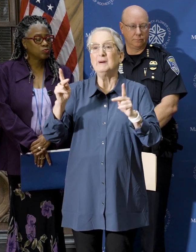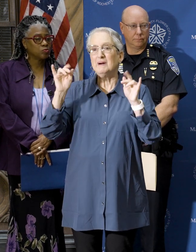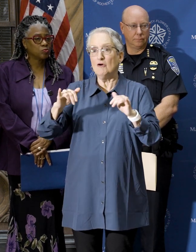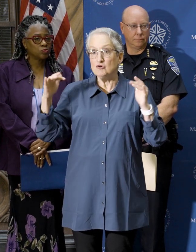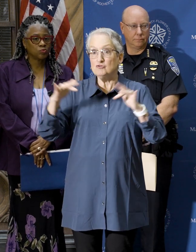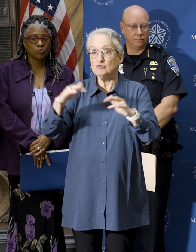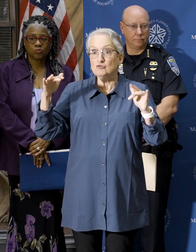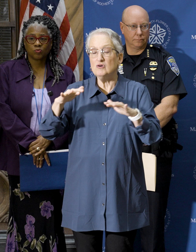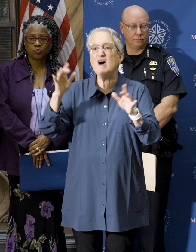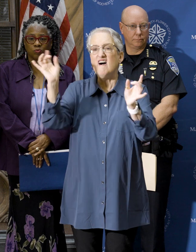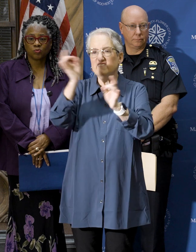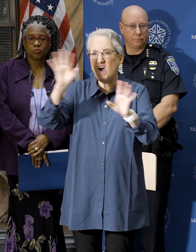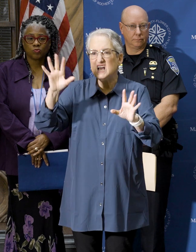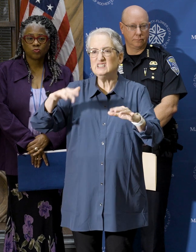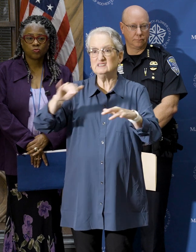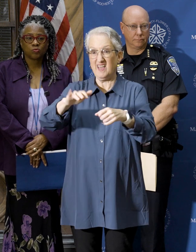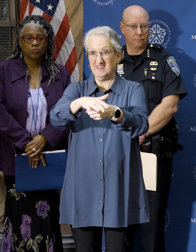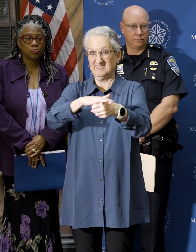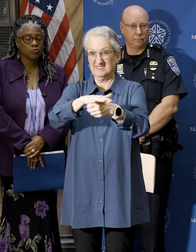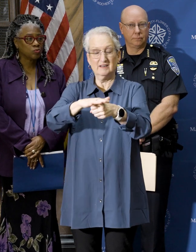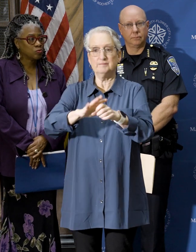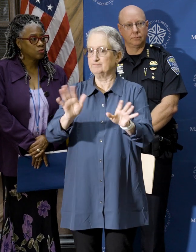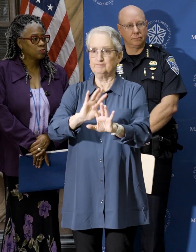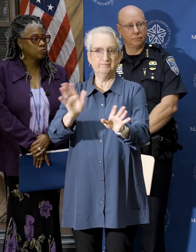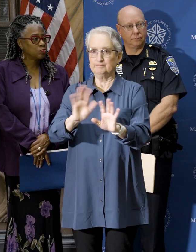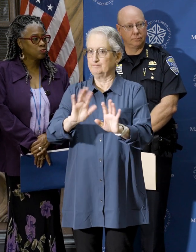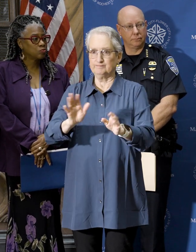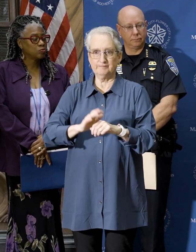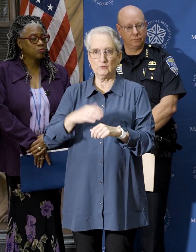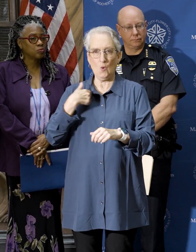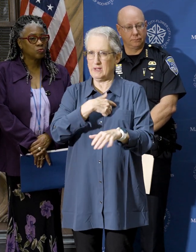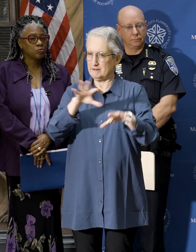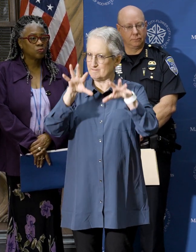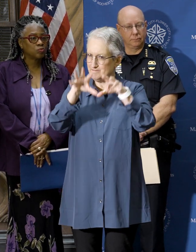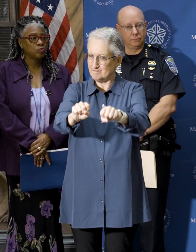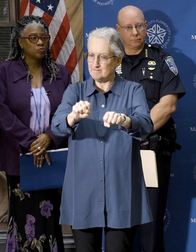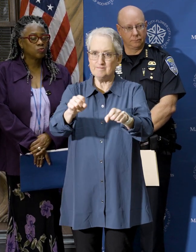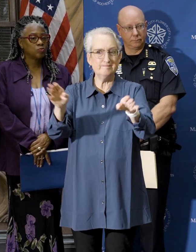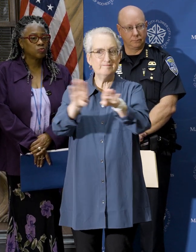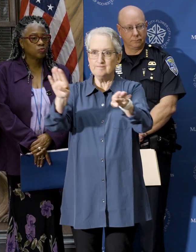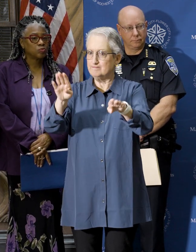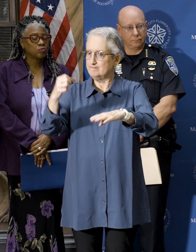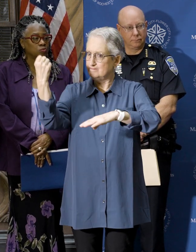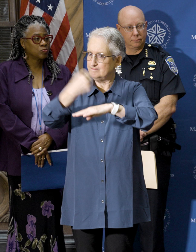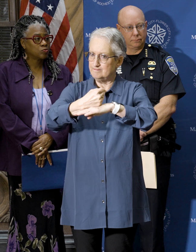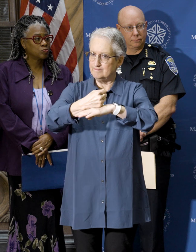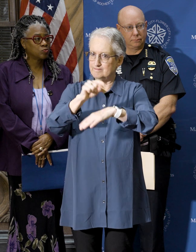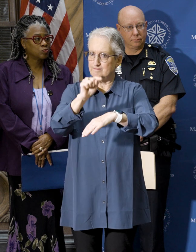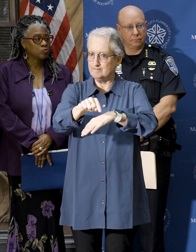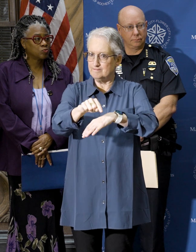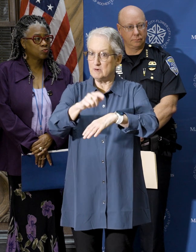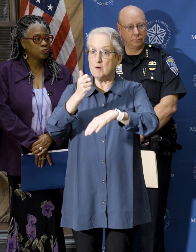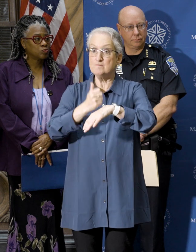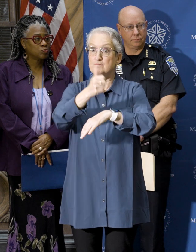This time, we went further than a voluntary agreement. We shut them down with the mayor's emergency order. We took them to court. And they realized, as soon